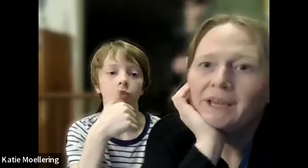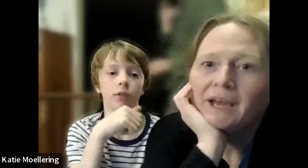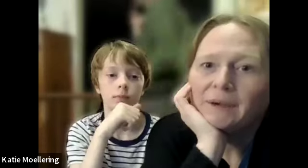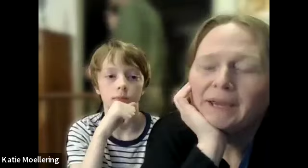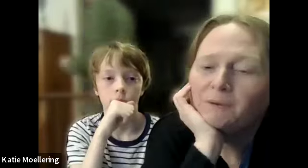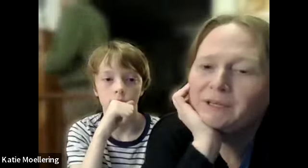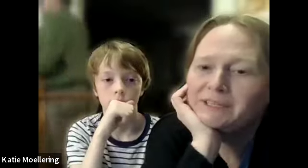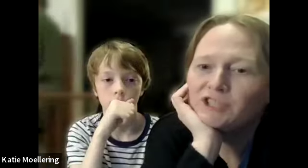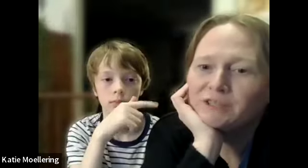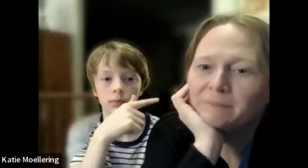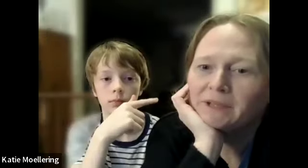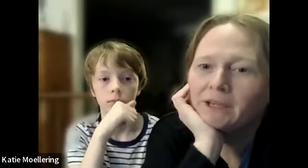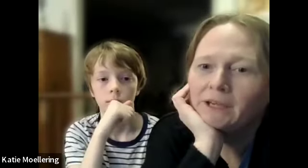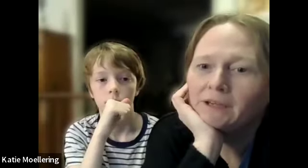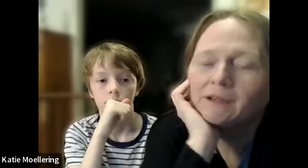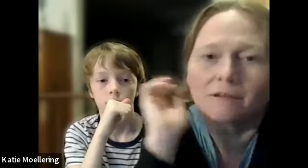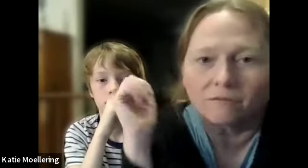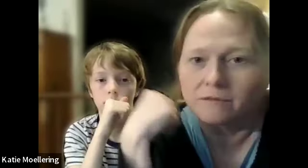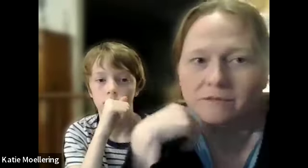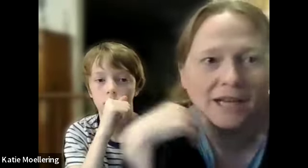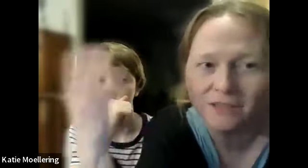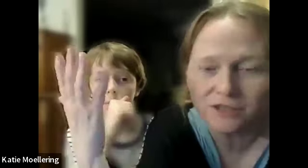Gotcha. Okay. I wanted to share something that I just